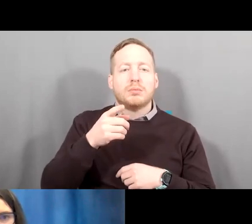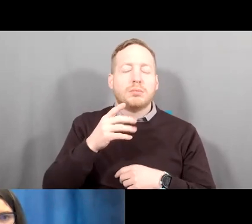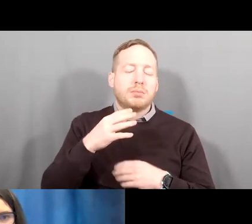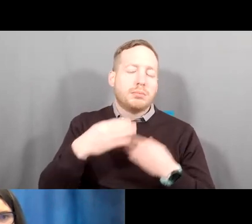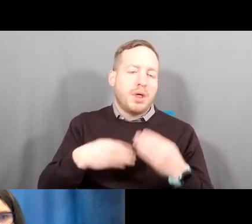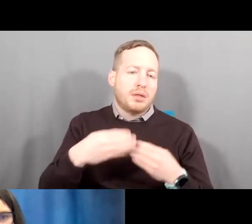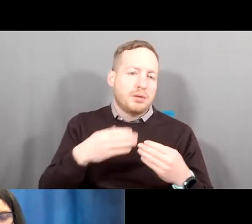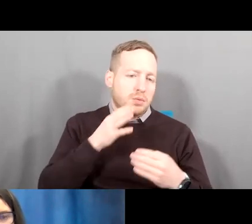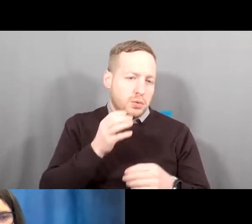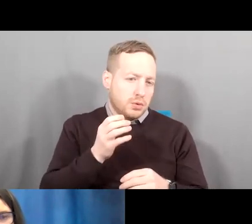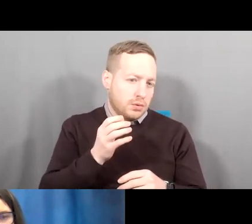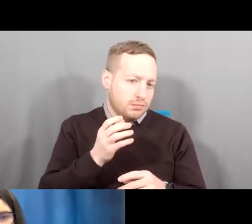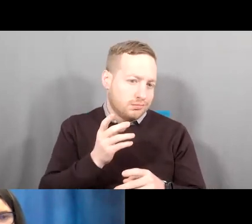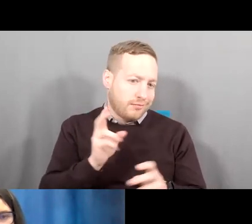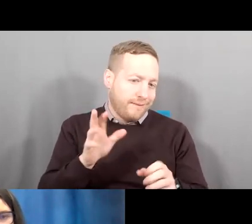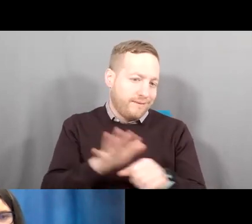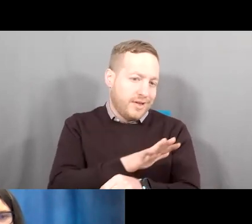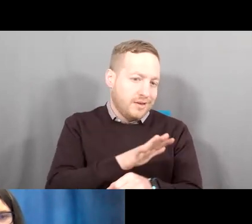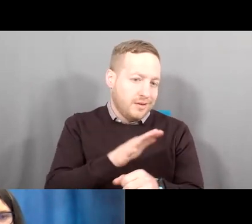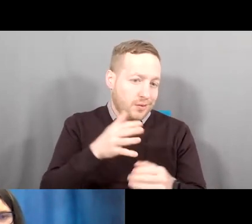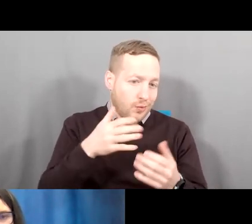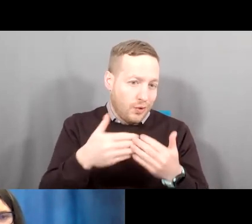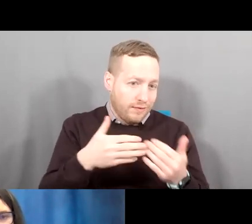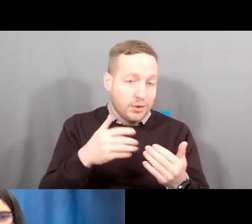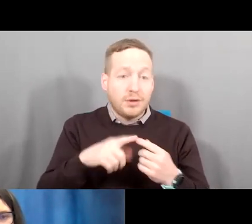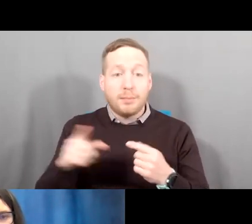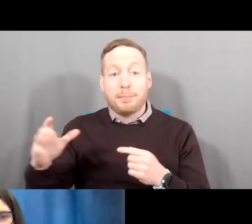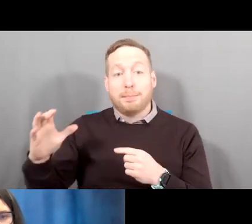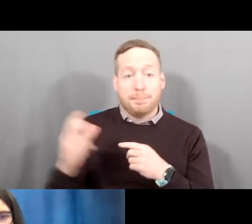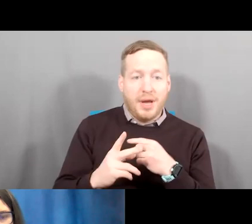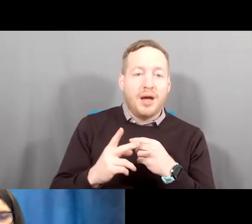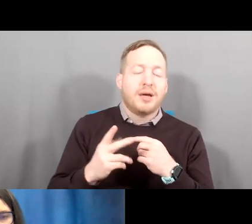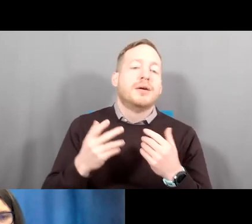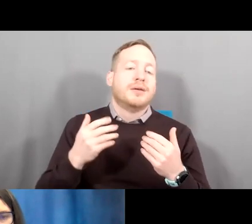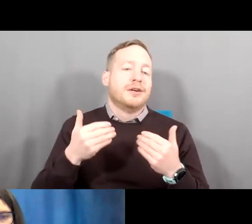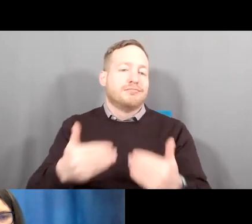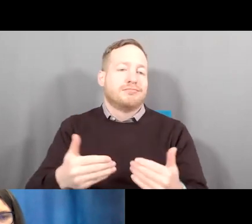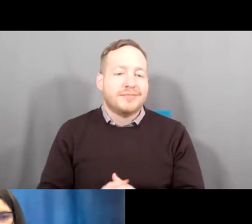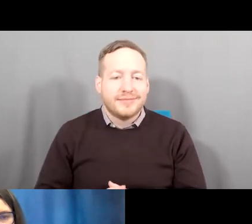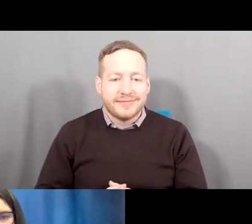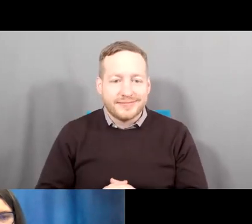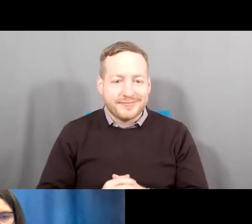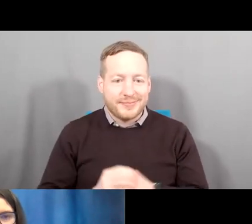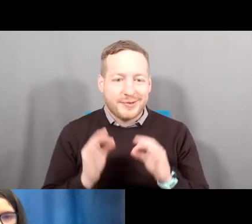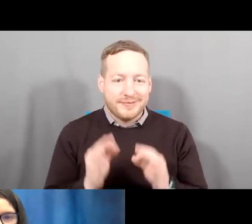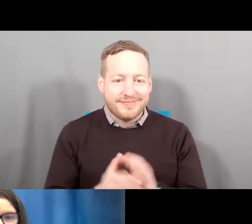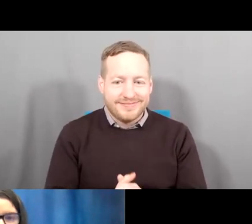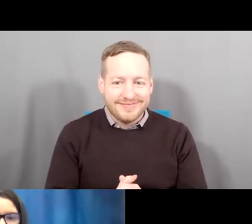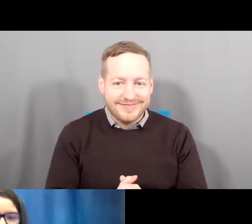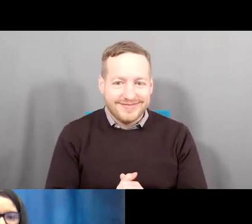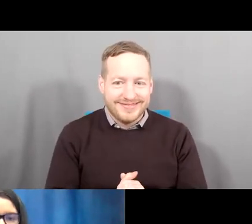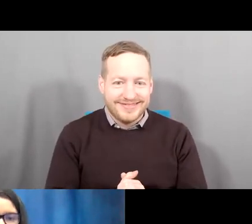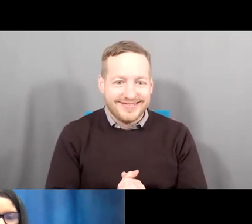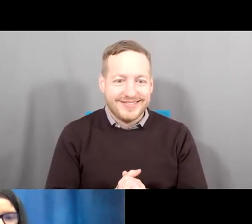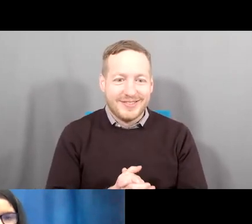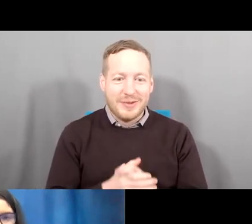she'll let me know. And Bethany then during that period can fill in until Betsy's